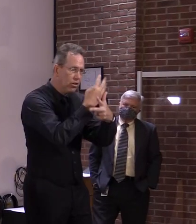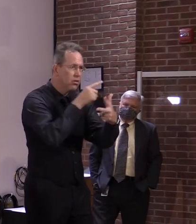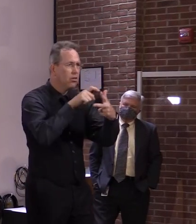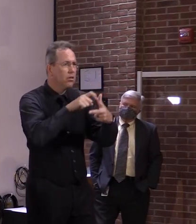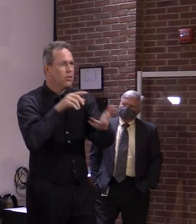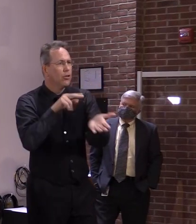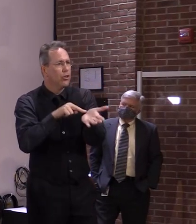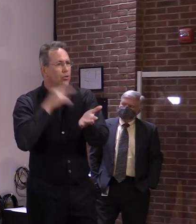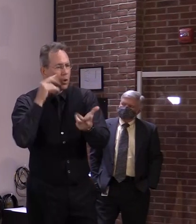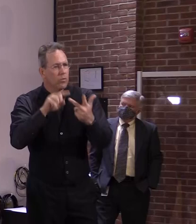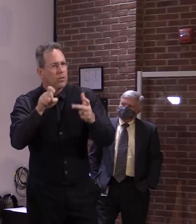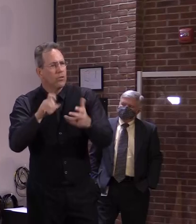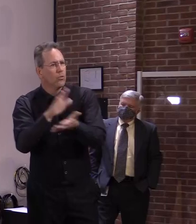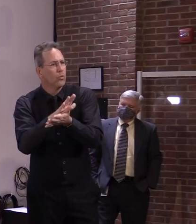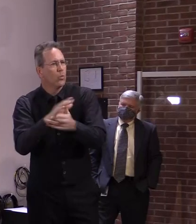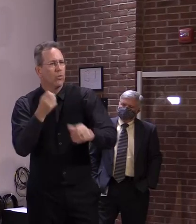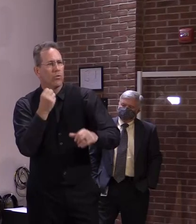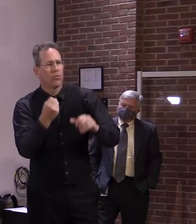Did you want to add anything or?